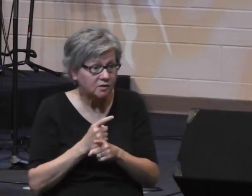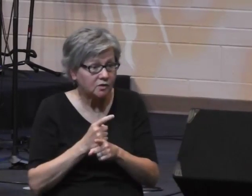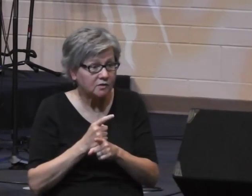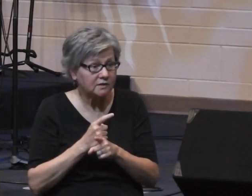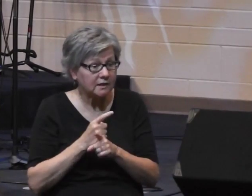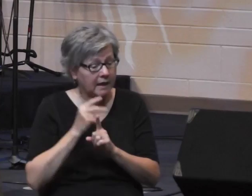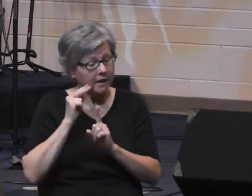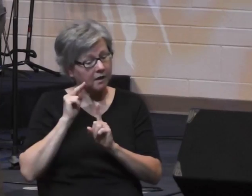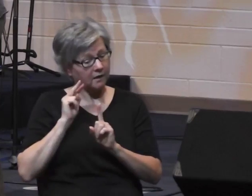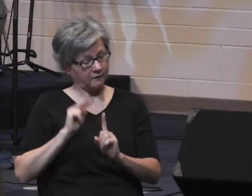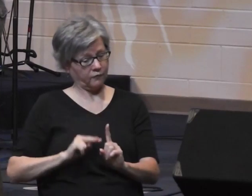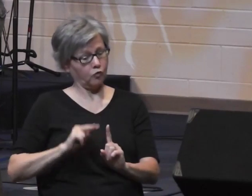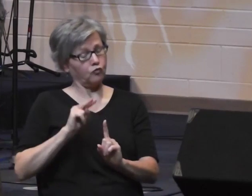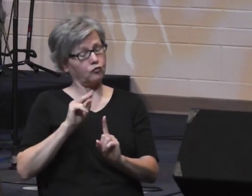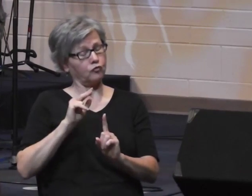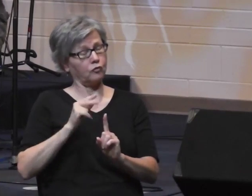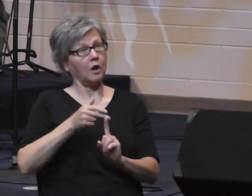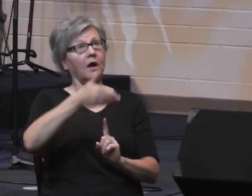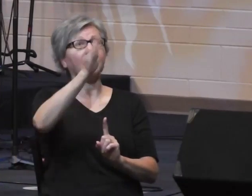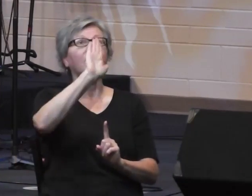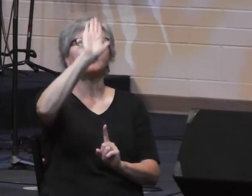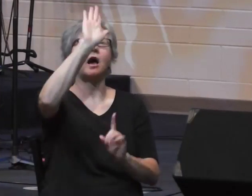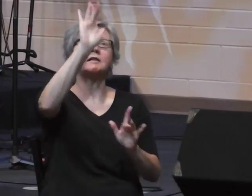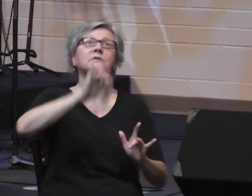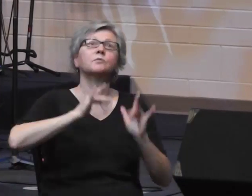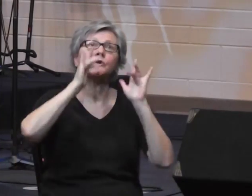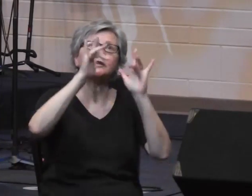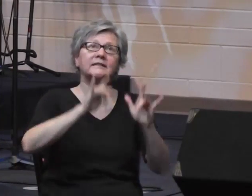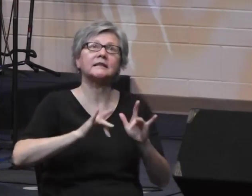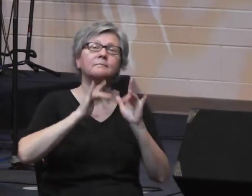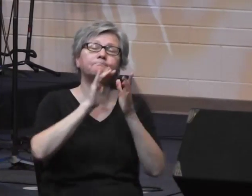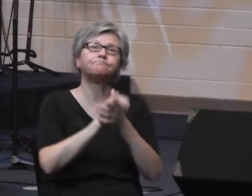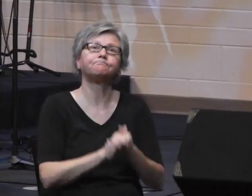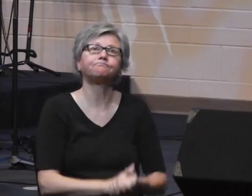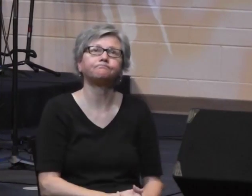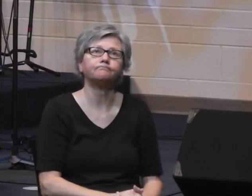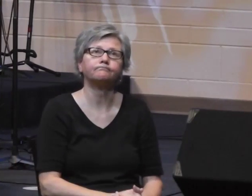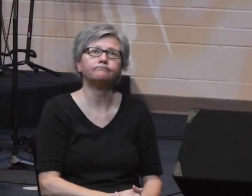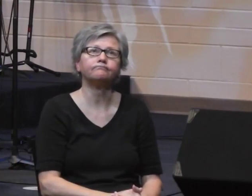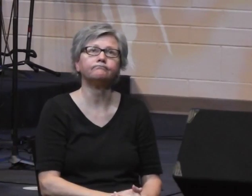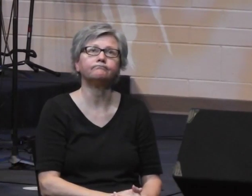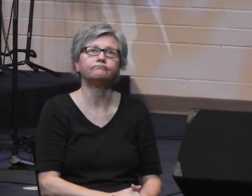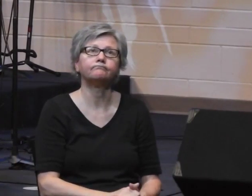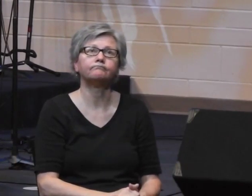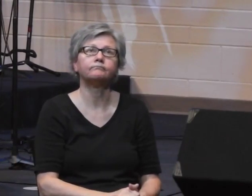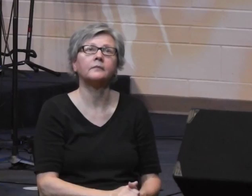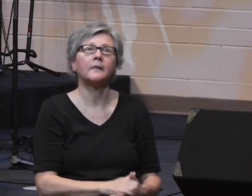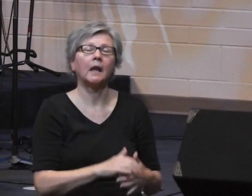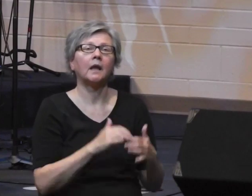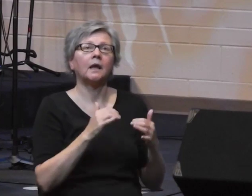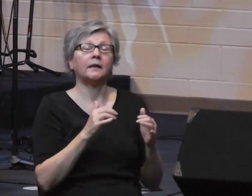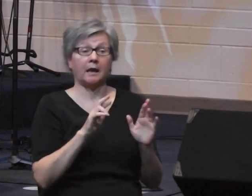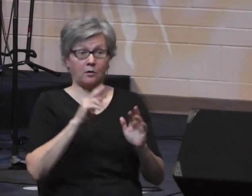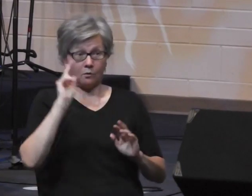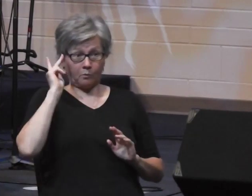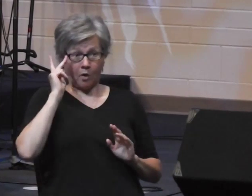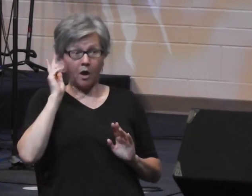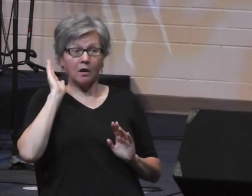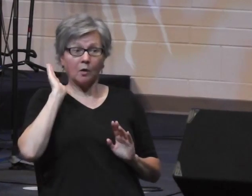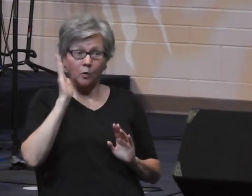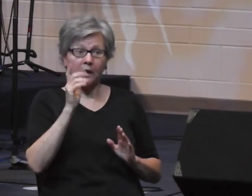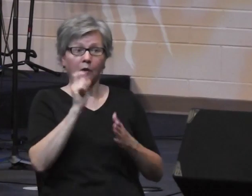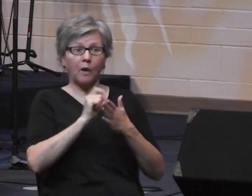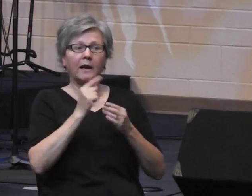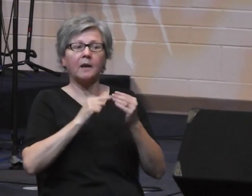view of God's mercy. Paul's about to get to his challenge, offer your bodies as living sacrifices. He's about to get